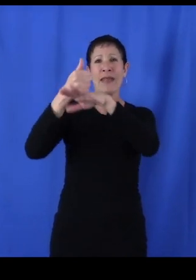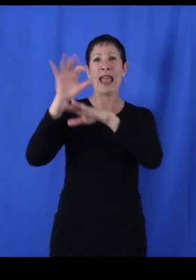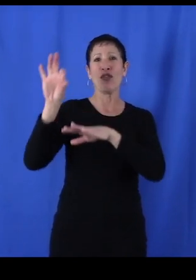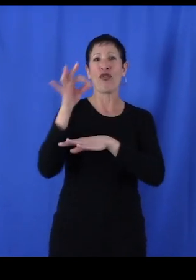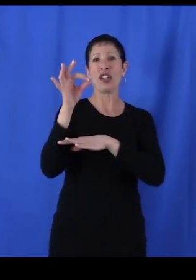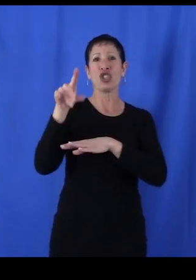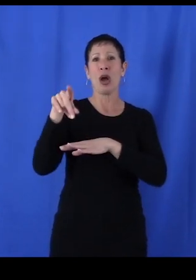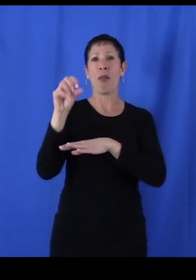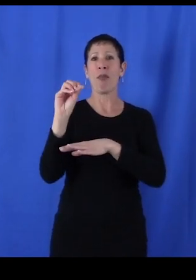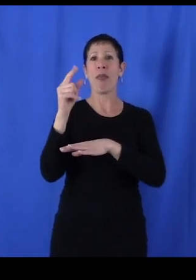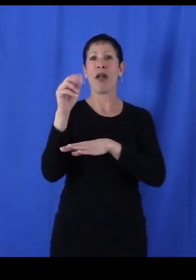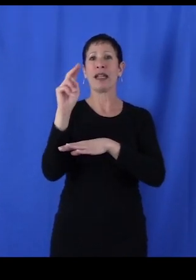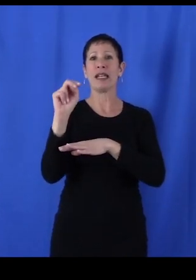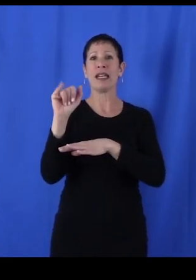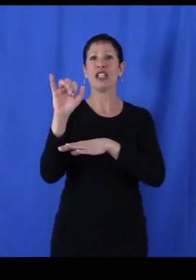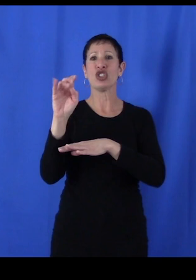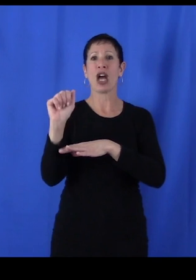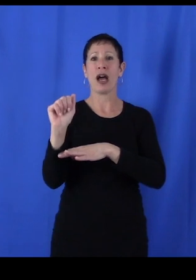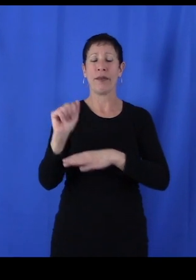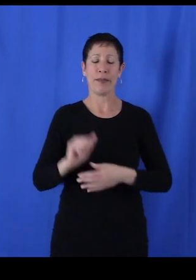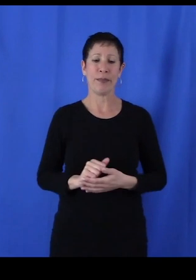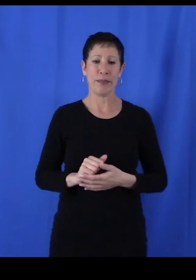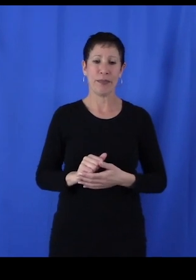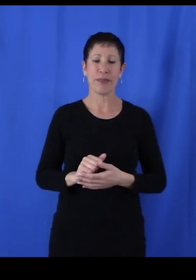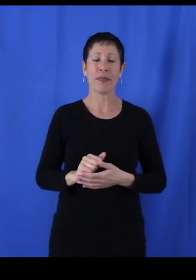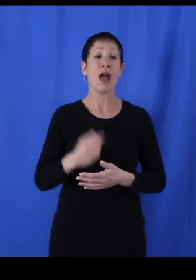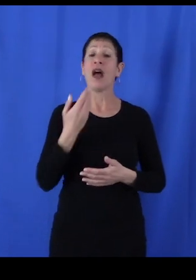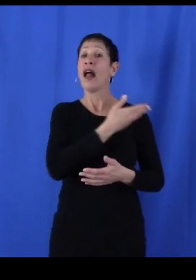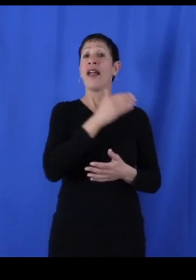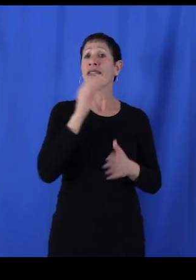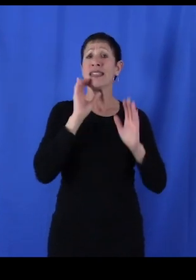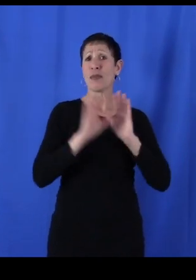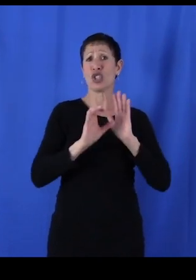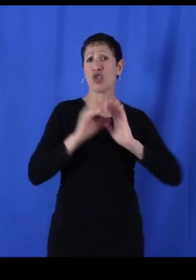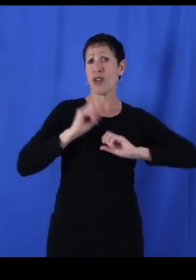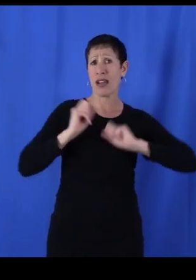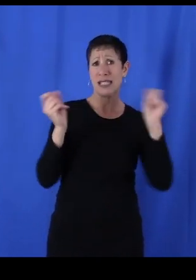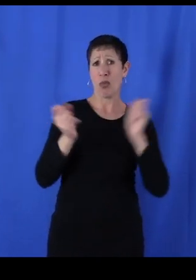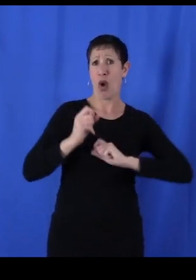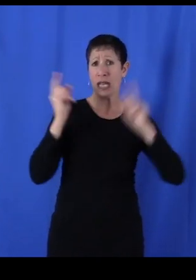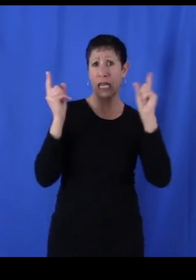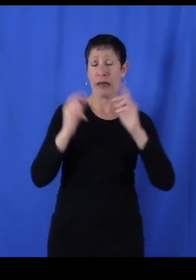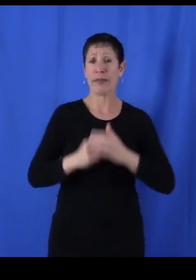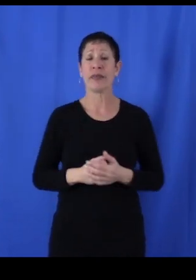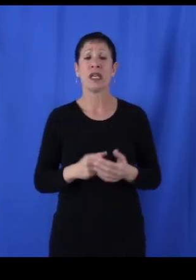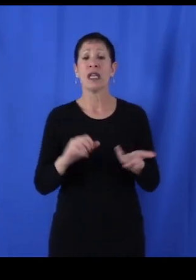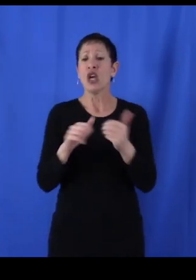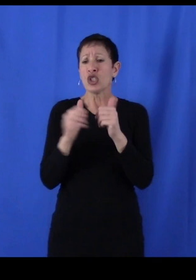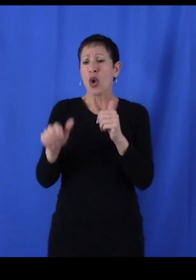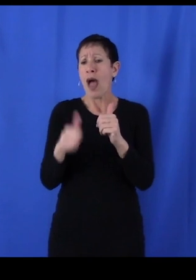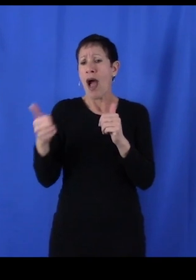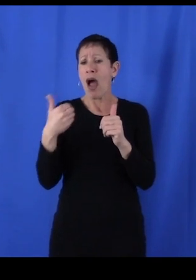Now, these images aren't surprising, right? So how else could we imagine that